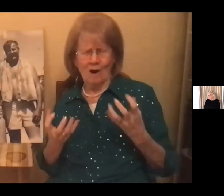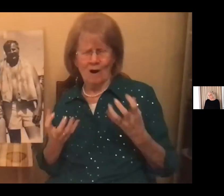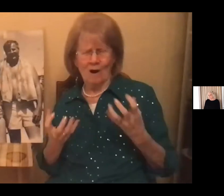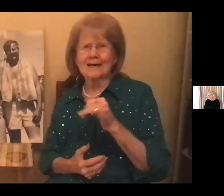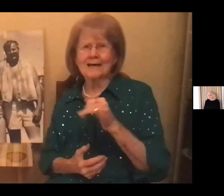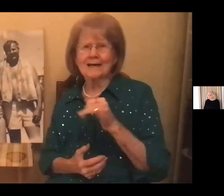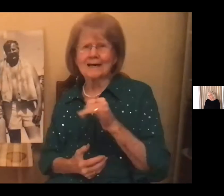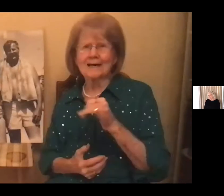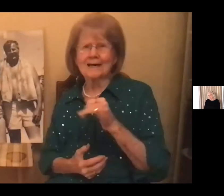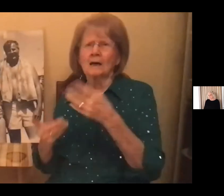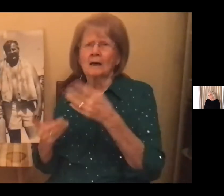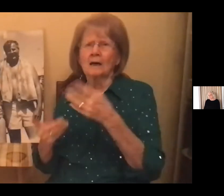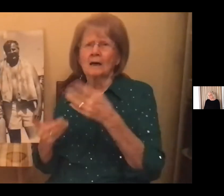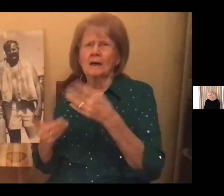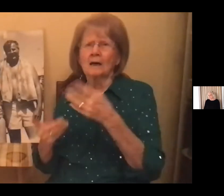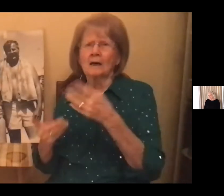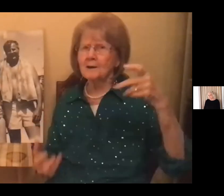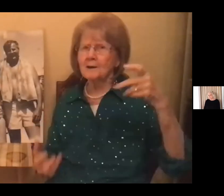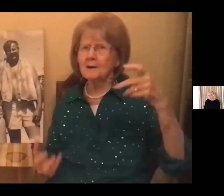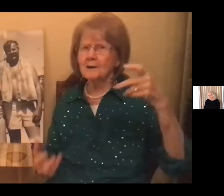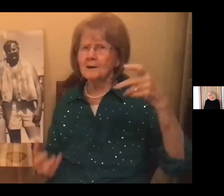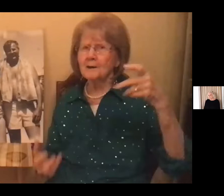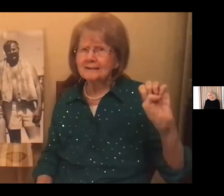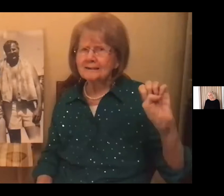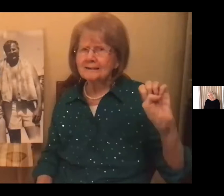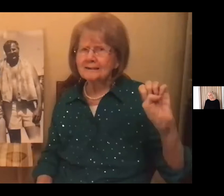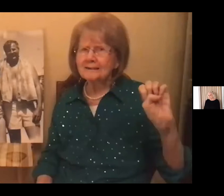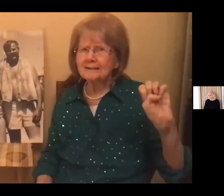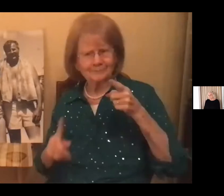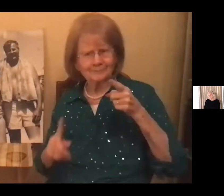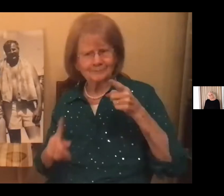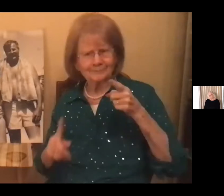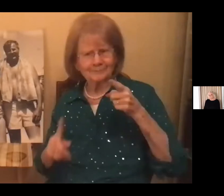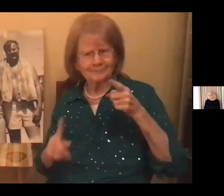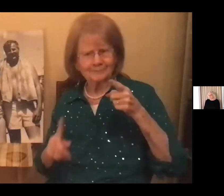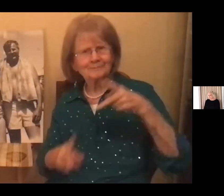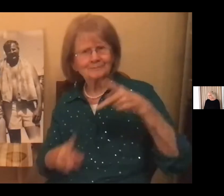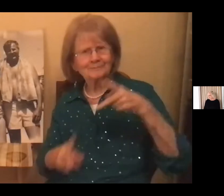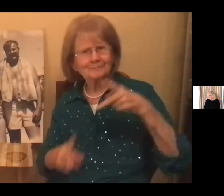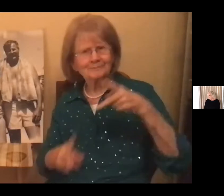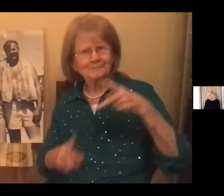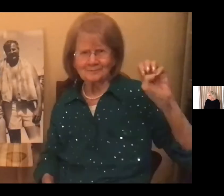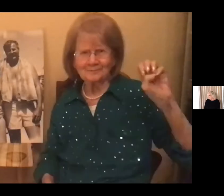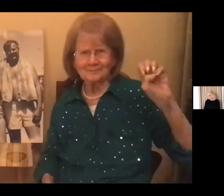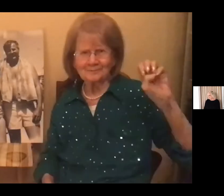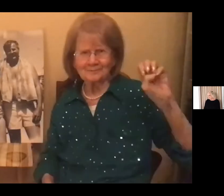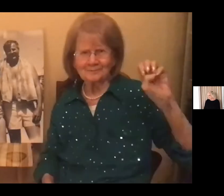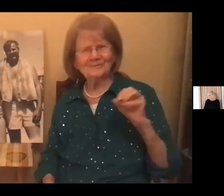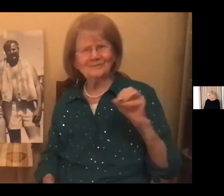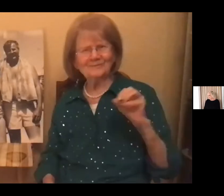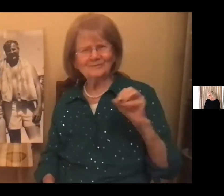what I want for him. He wanted peace himself as well. That was the